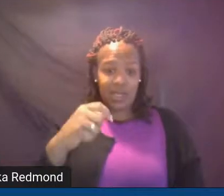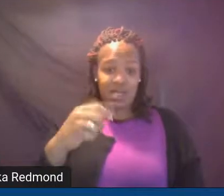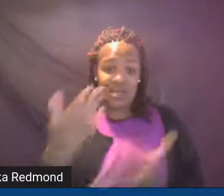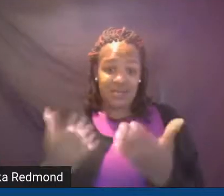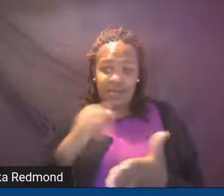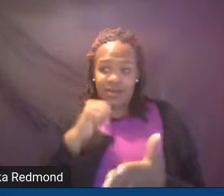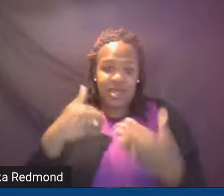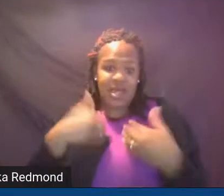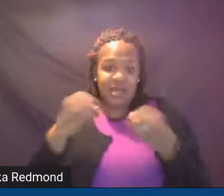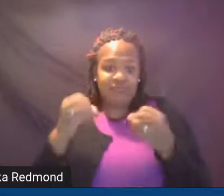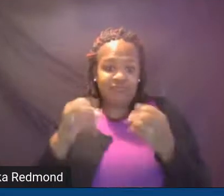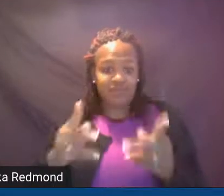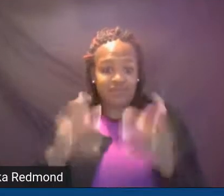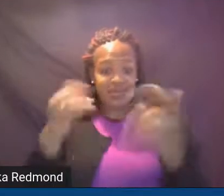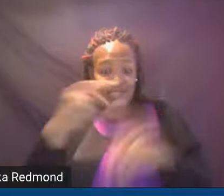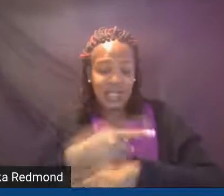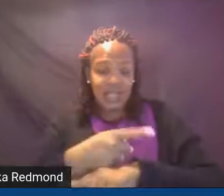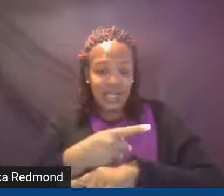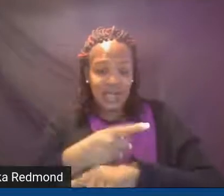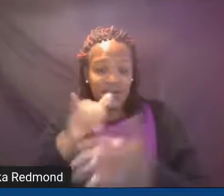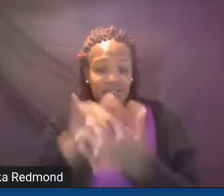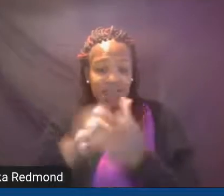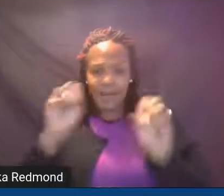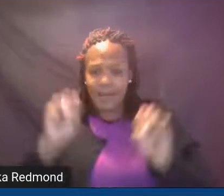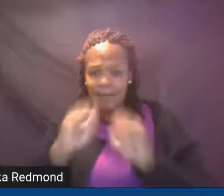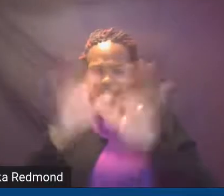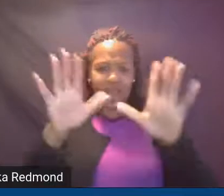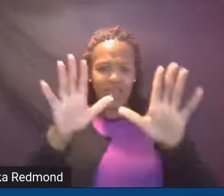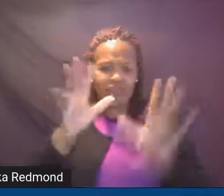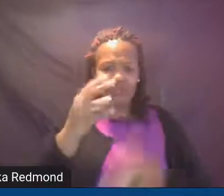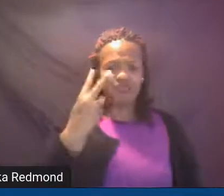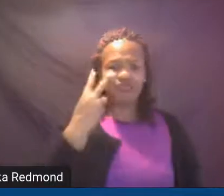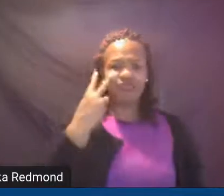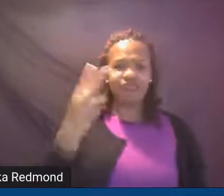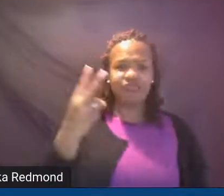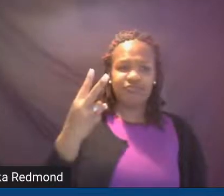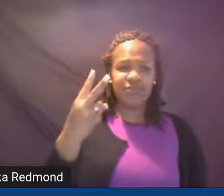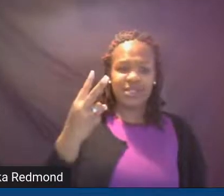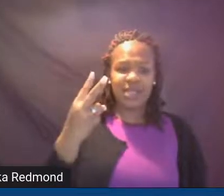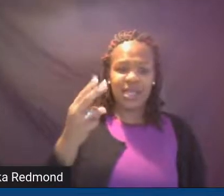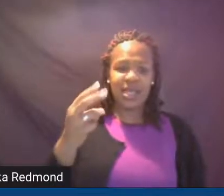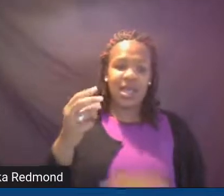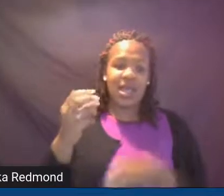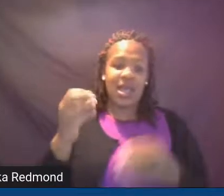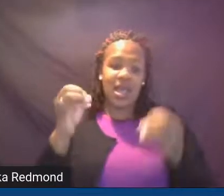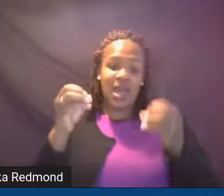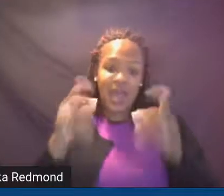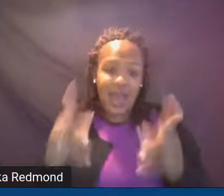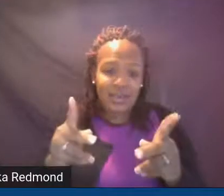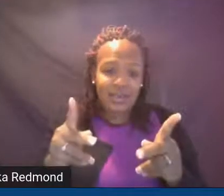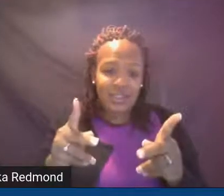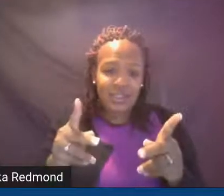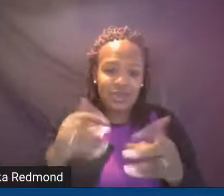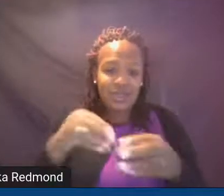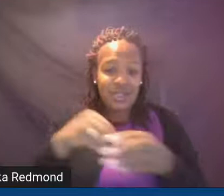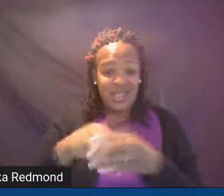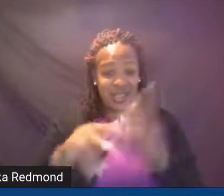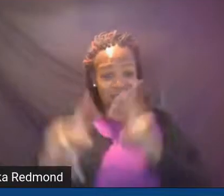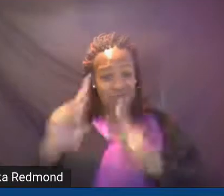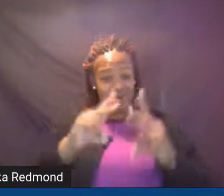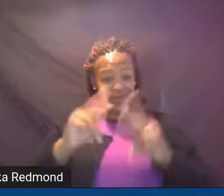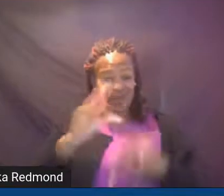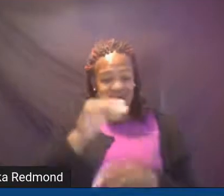think that magic of seeing possibility and opportunity in other people is something that I connect really, really closely